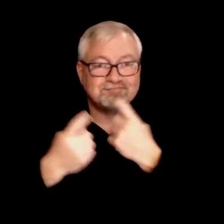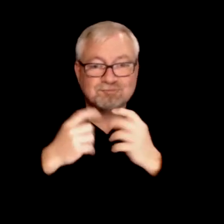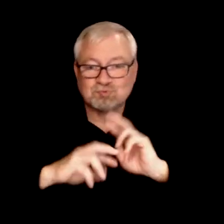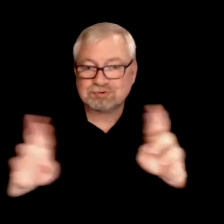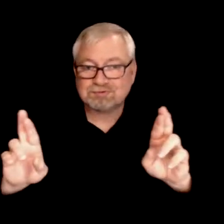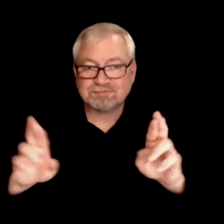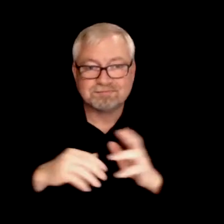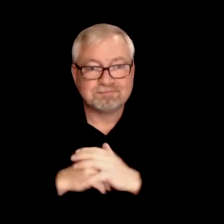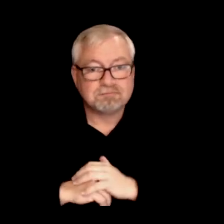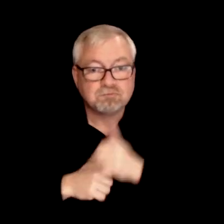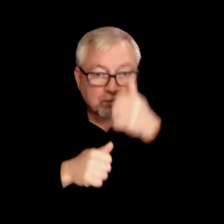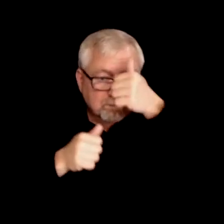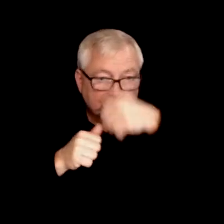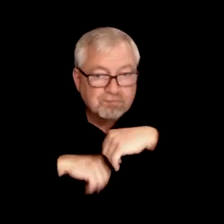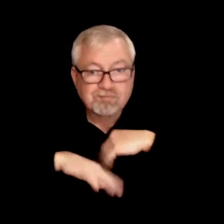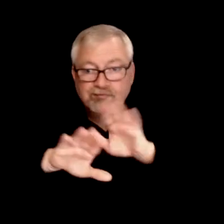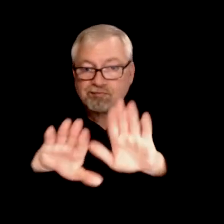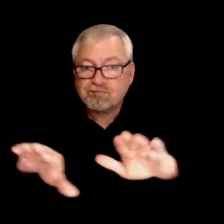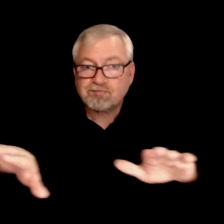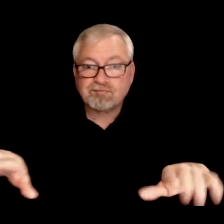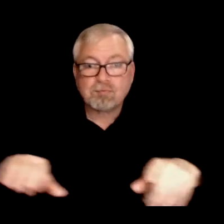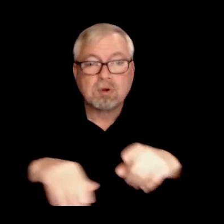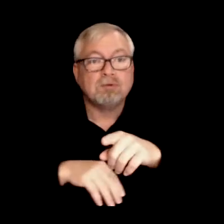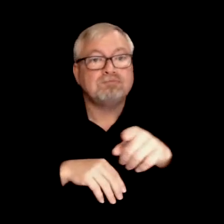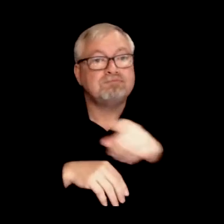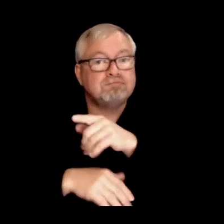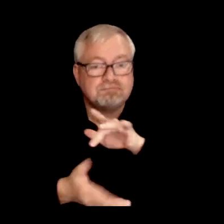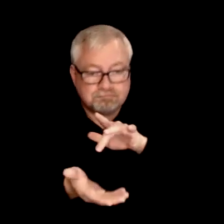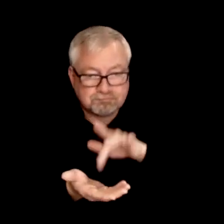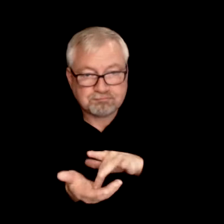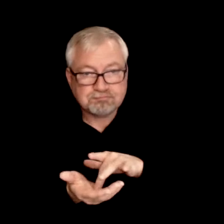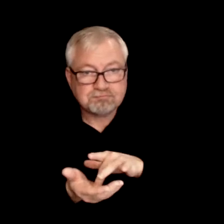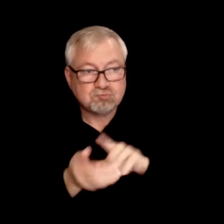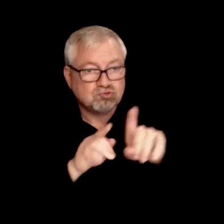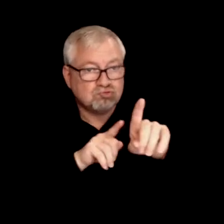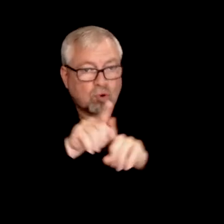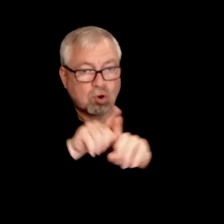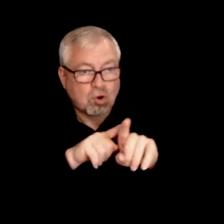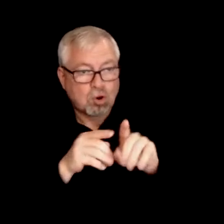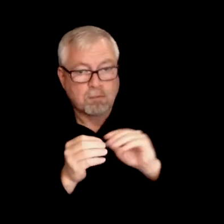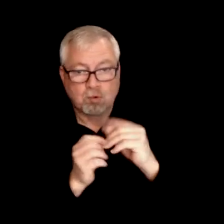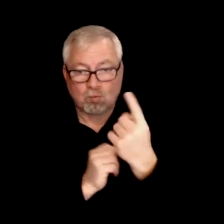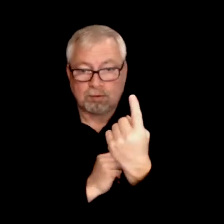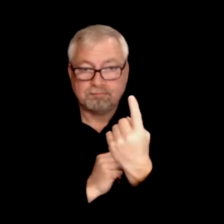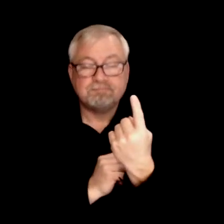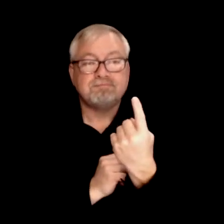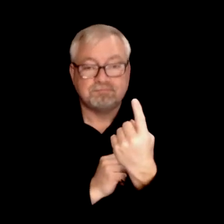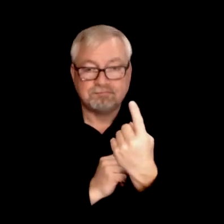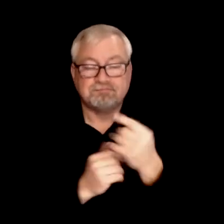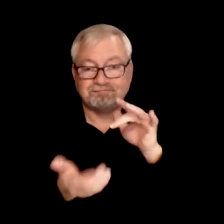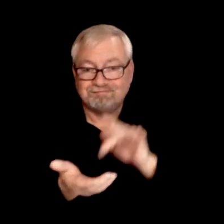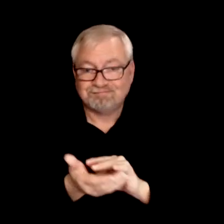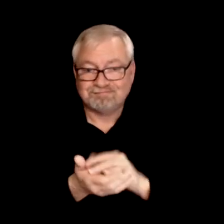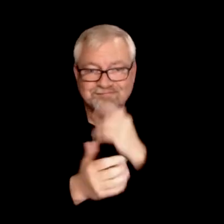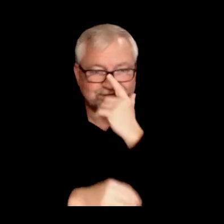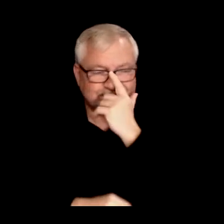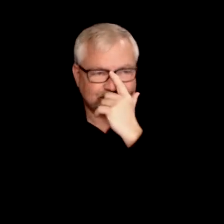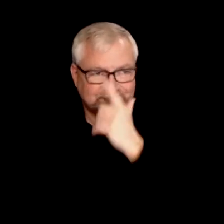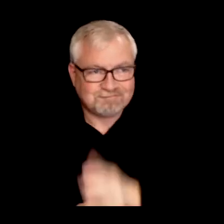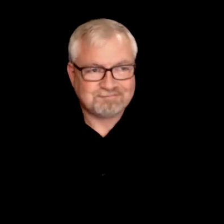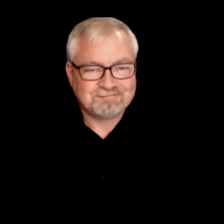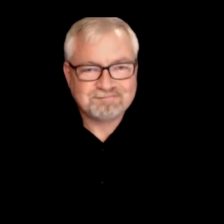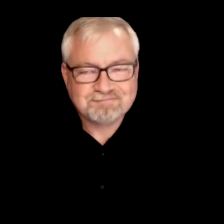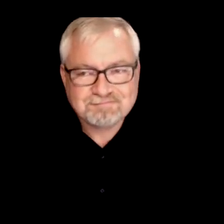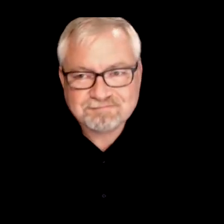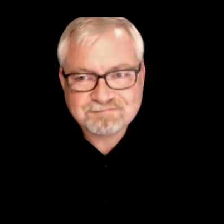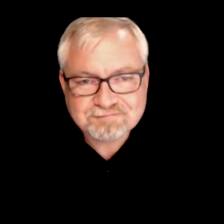in order to ask a question, press star, then the number 1 on your telephone keypad. We'll pause for just a moment to compile the